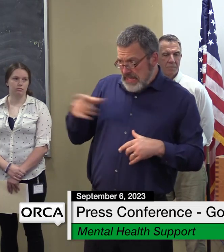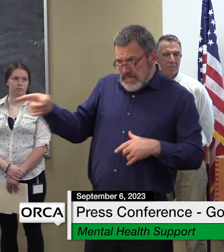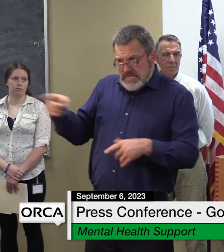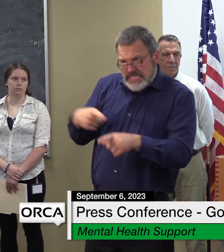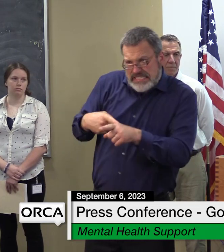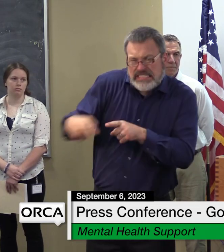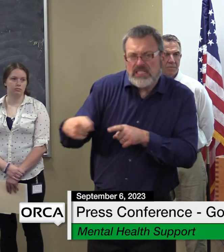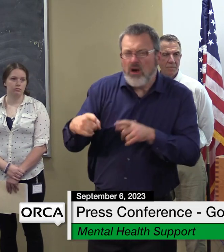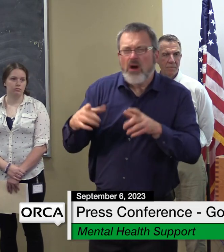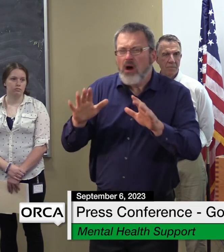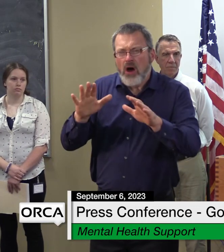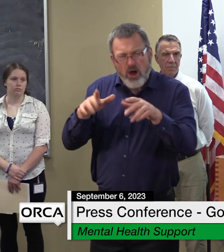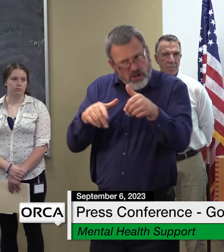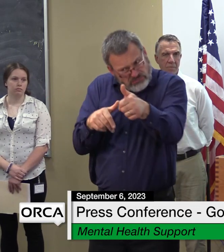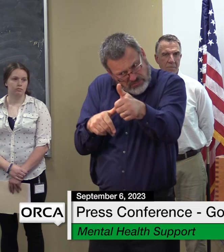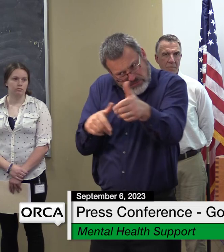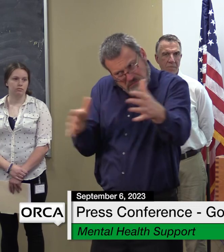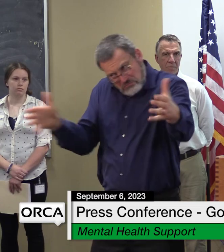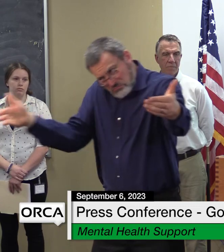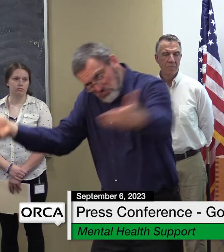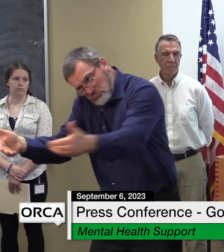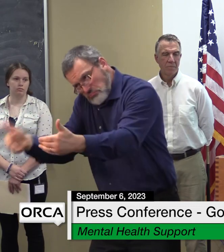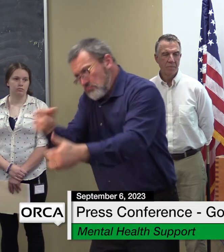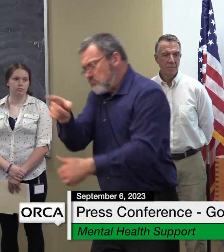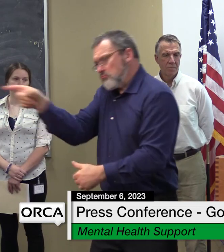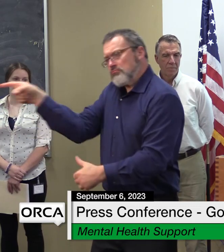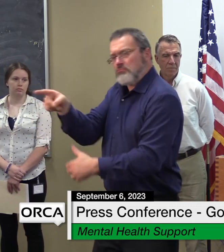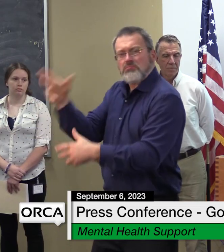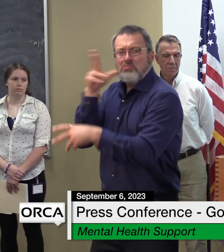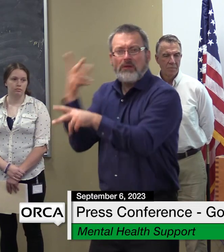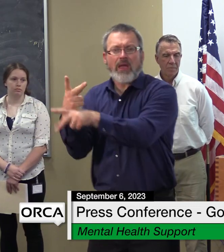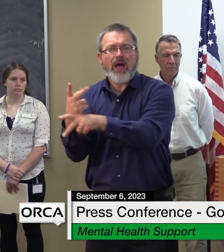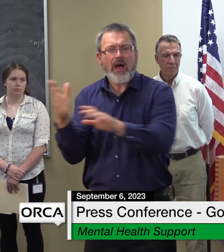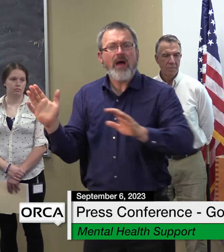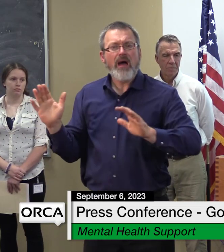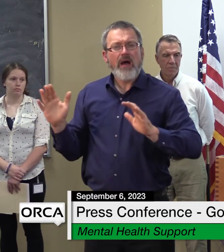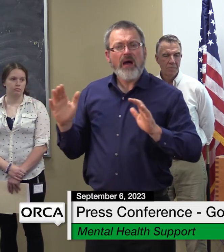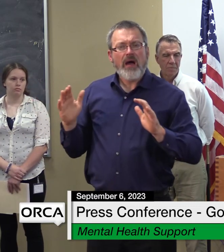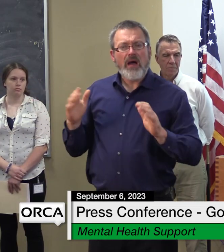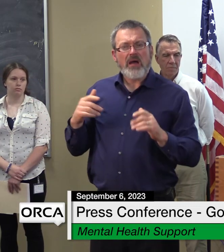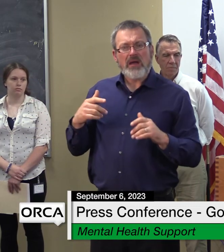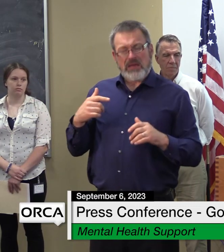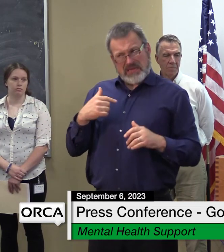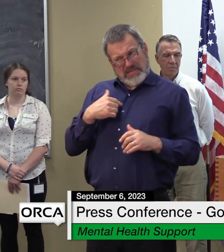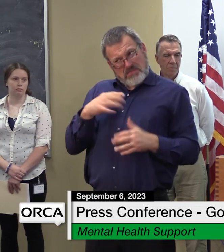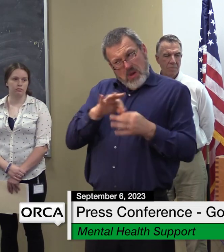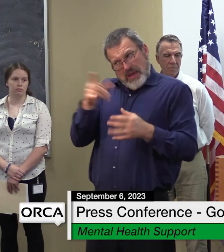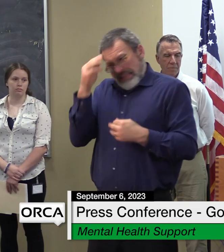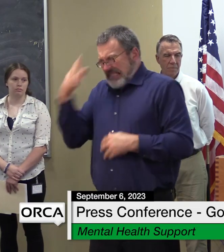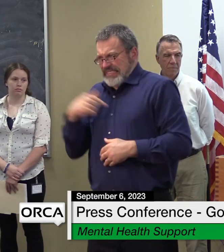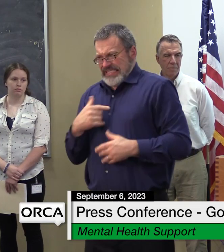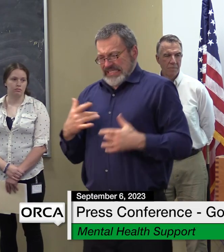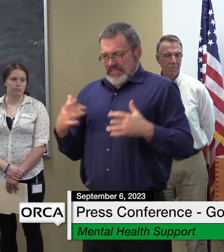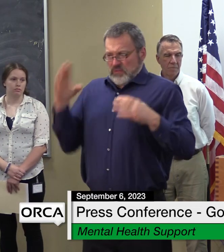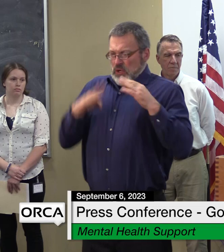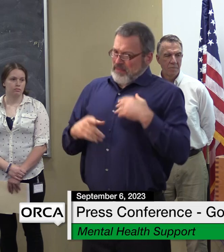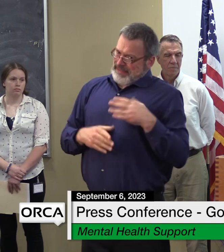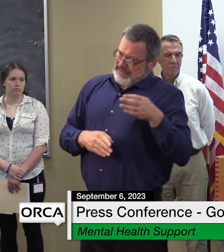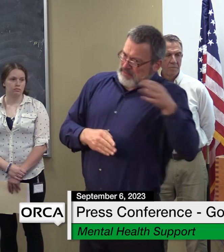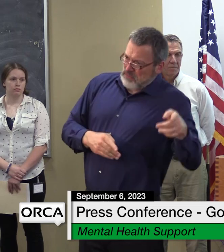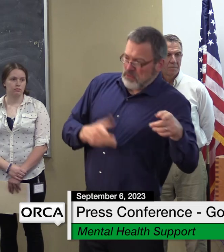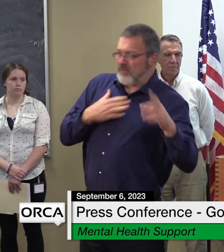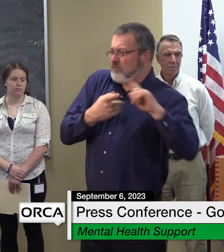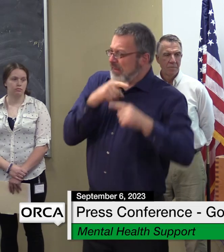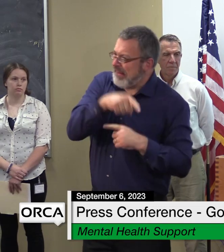as a powerful tool for people who are concerned about someone else in their life. When you contact 988 on behalf of someone